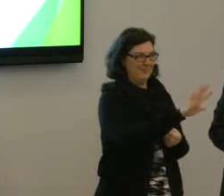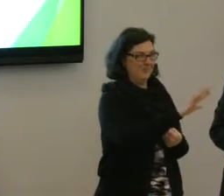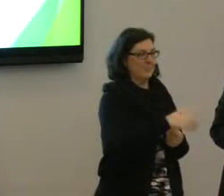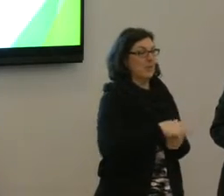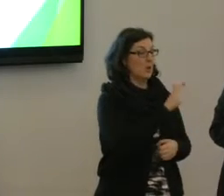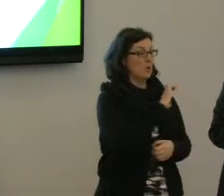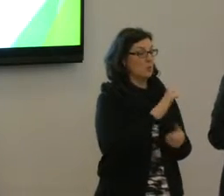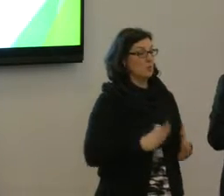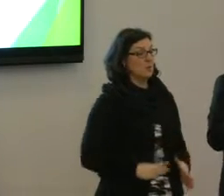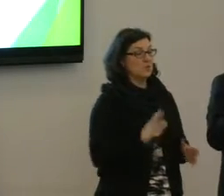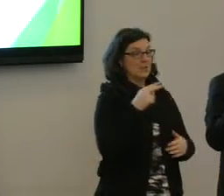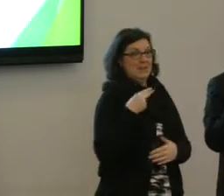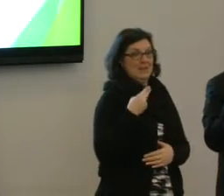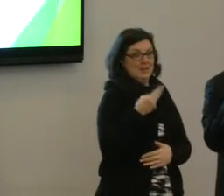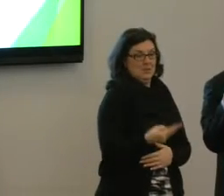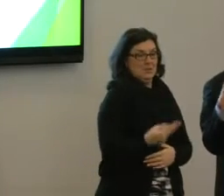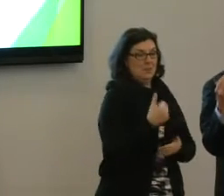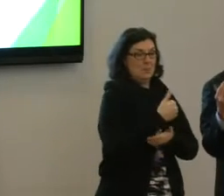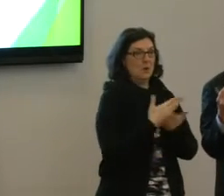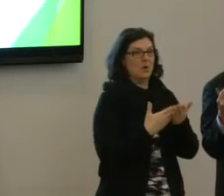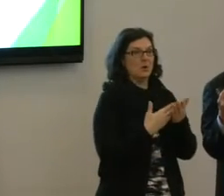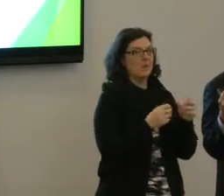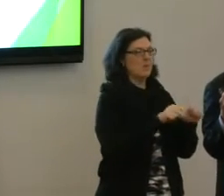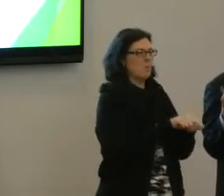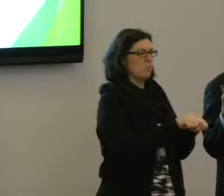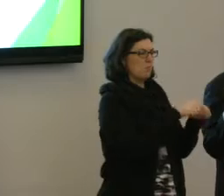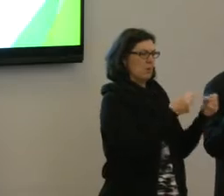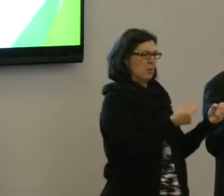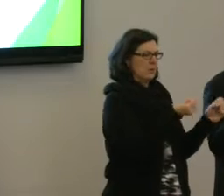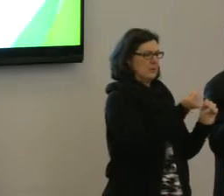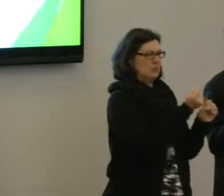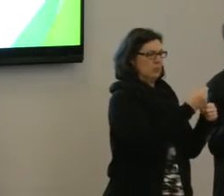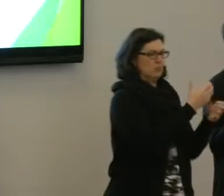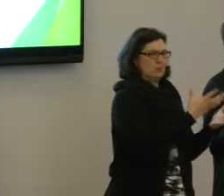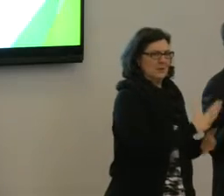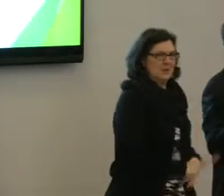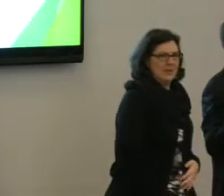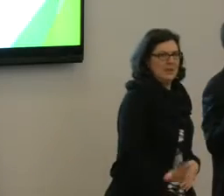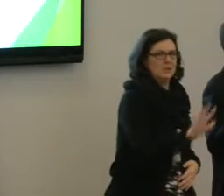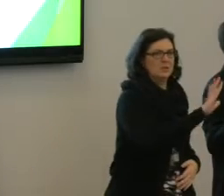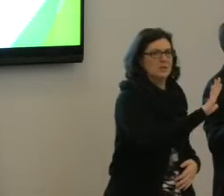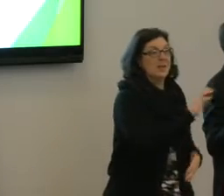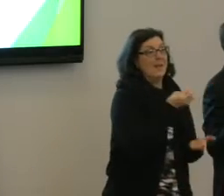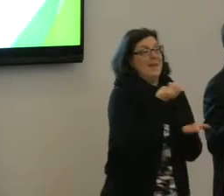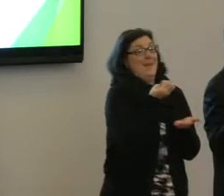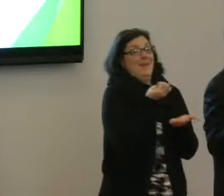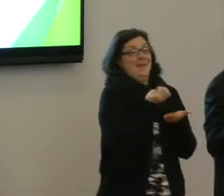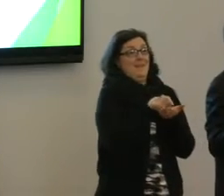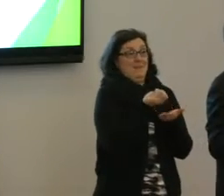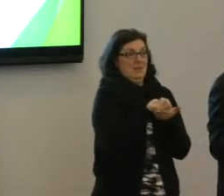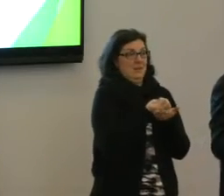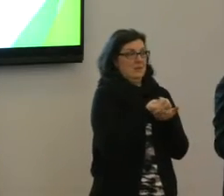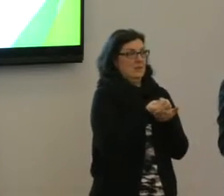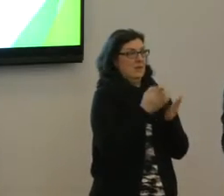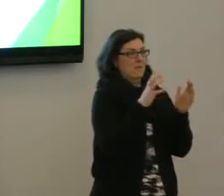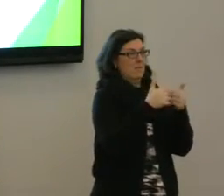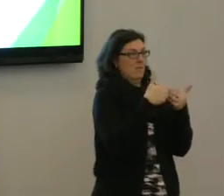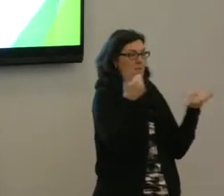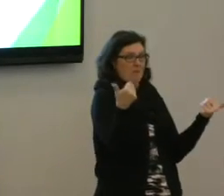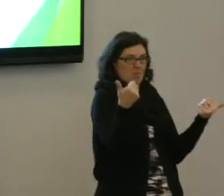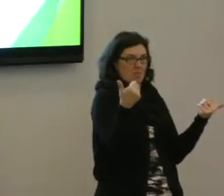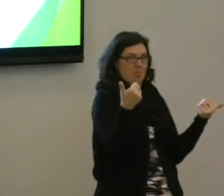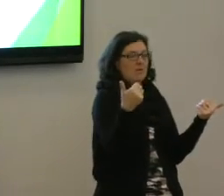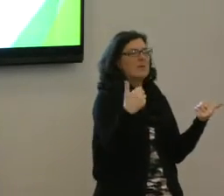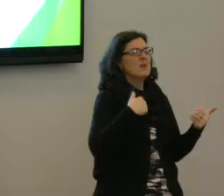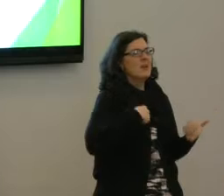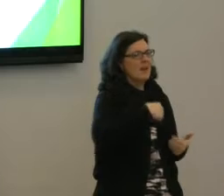has been identified as a part of the brokenness of creation or evidence of the fall or whatsoever, which is,